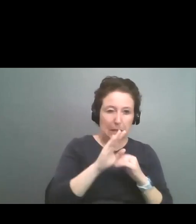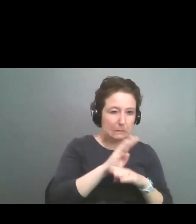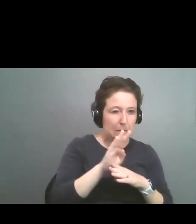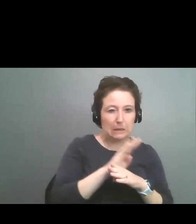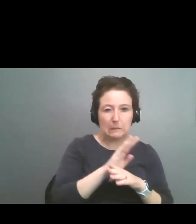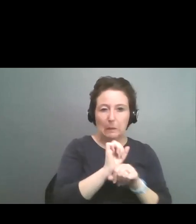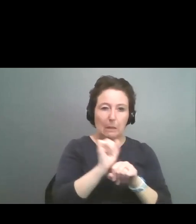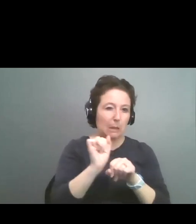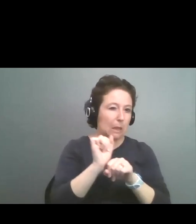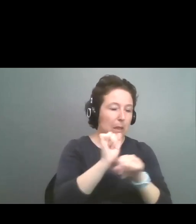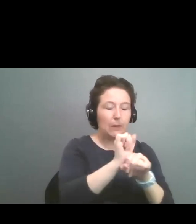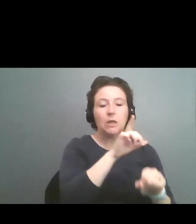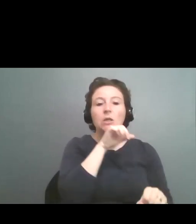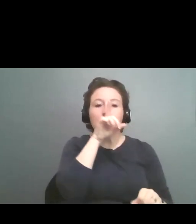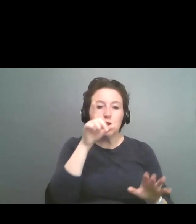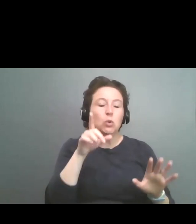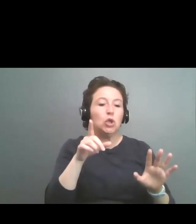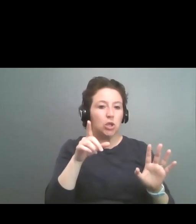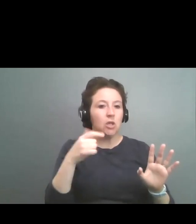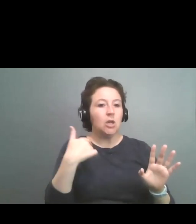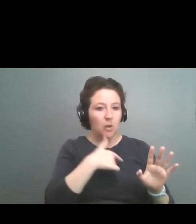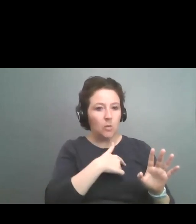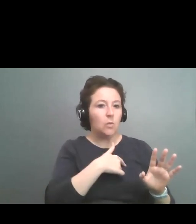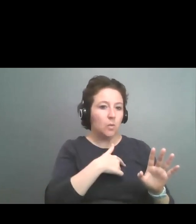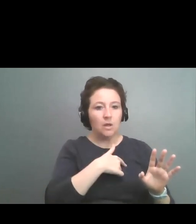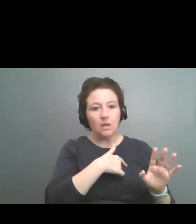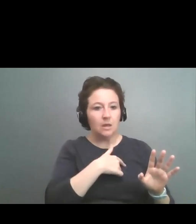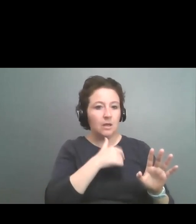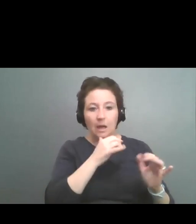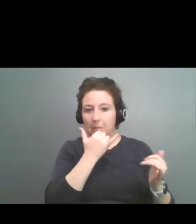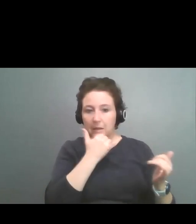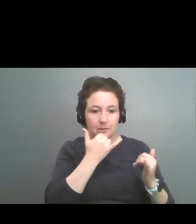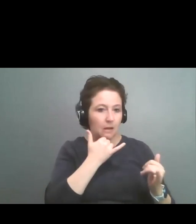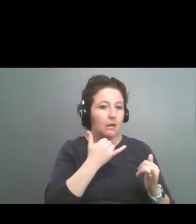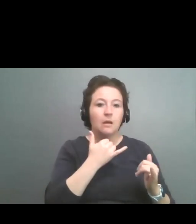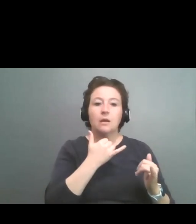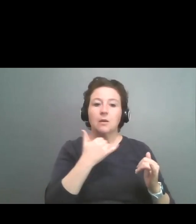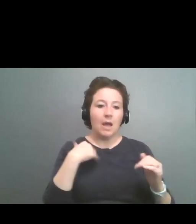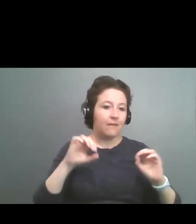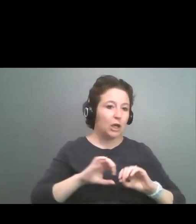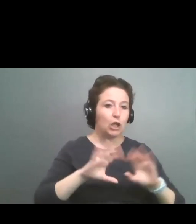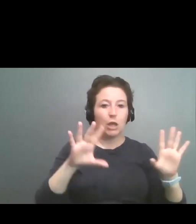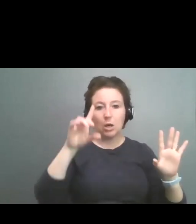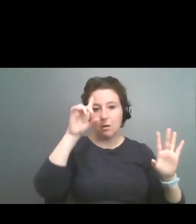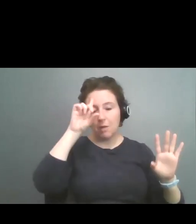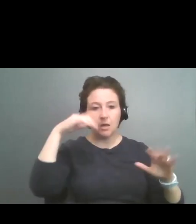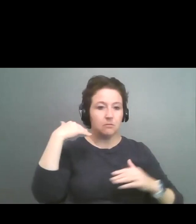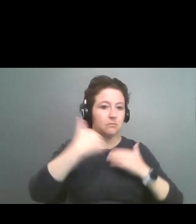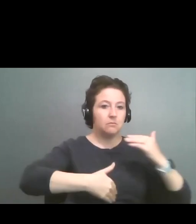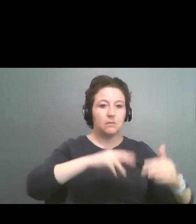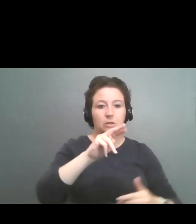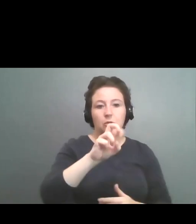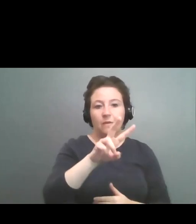hours to ensure that we're, making sure we're not making mistakes and we have a clear mind moving into November